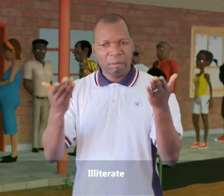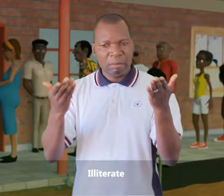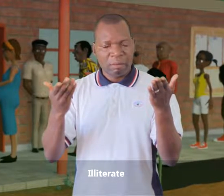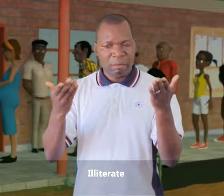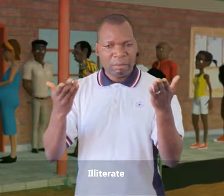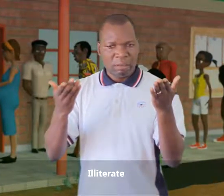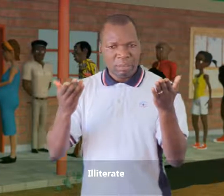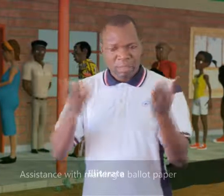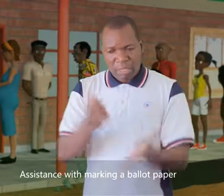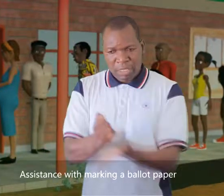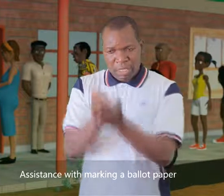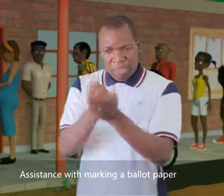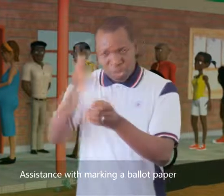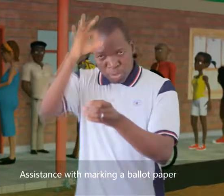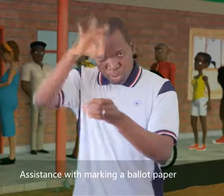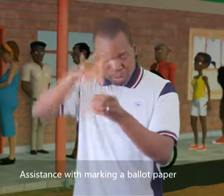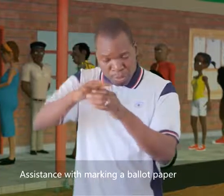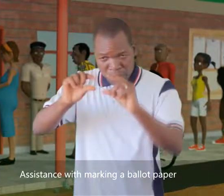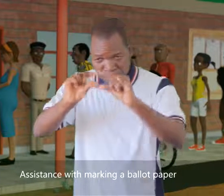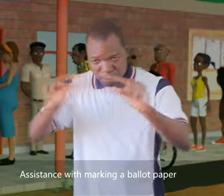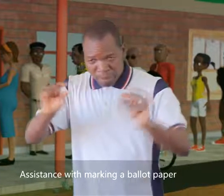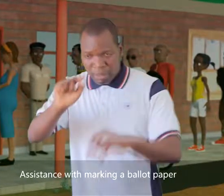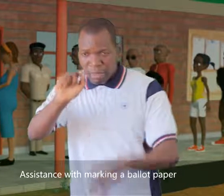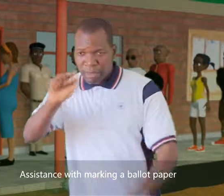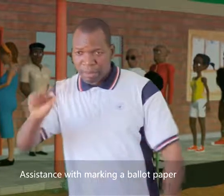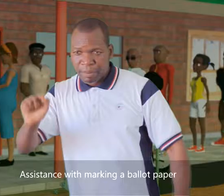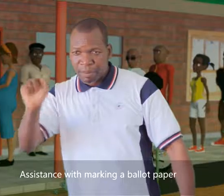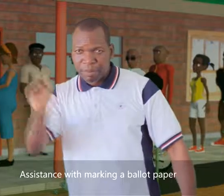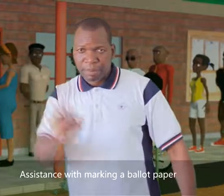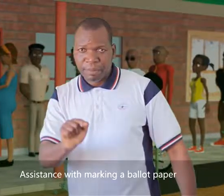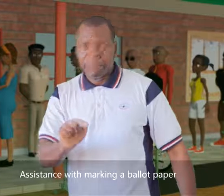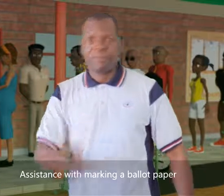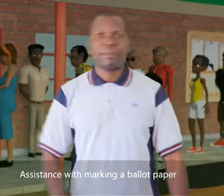Illiterate, assistance with marking a ballot paper.